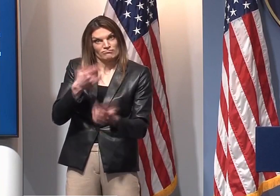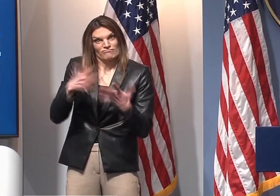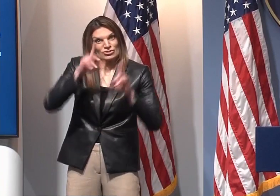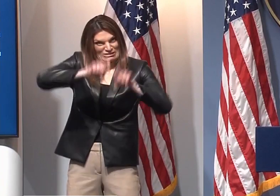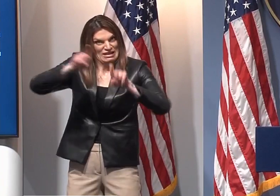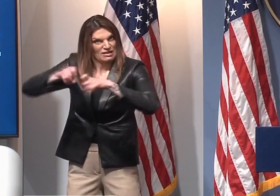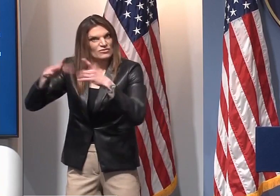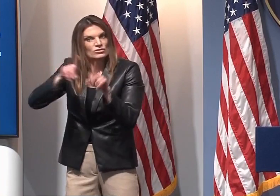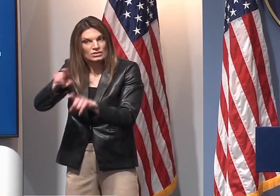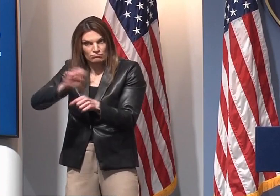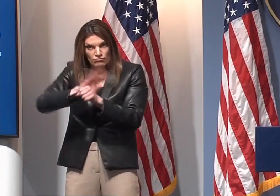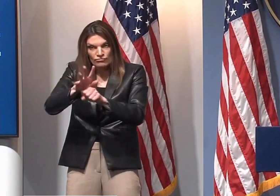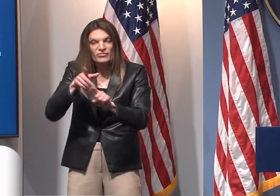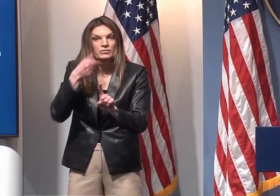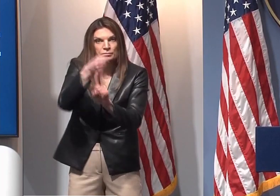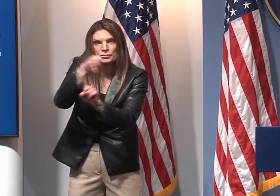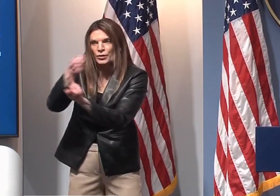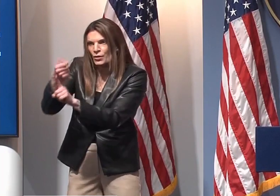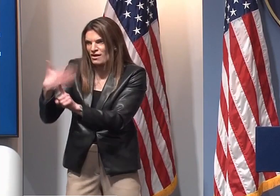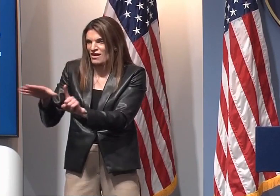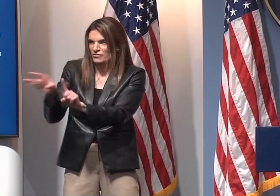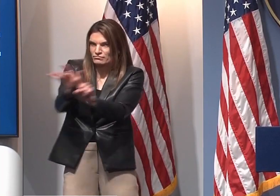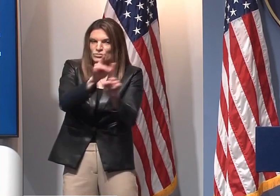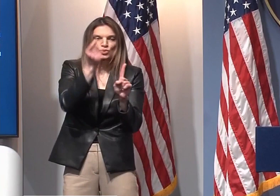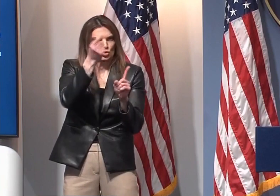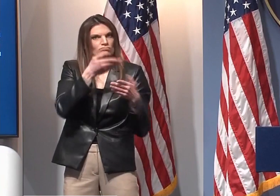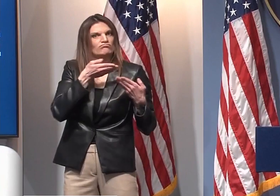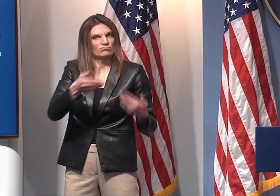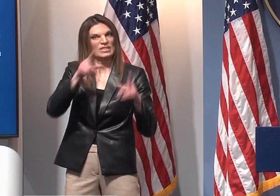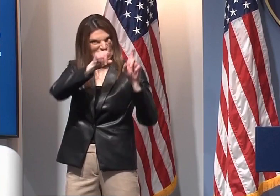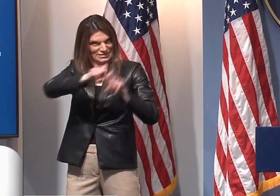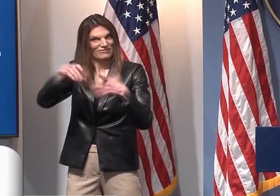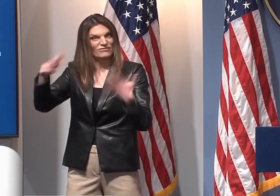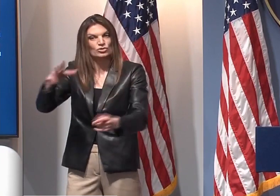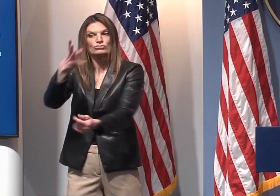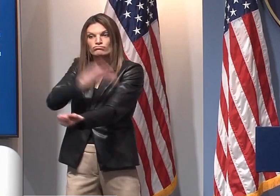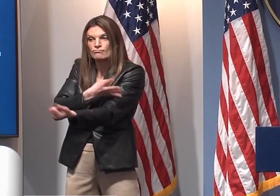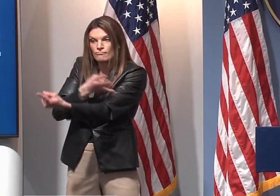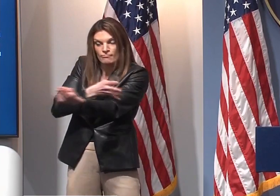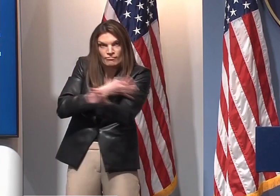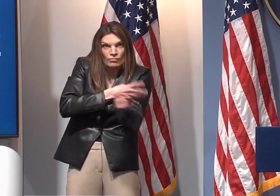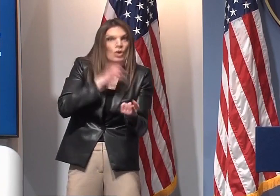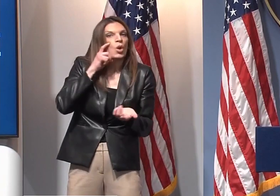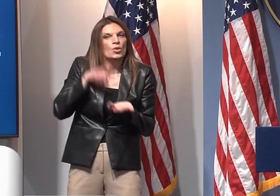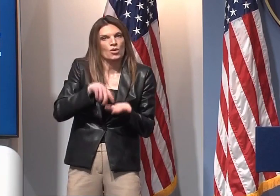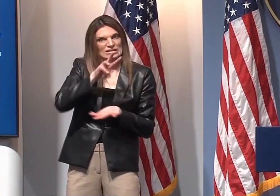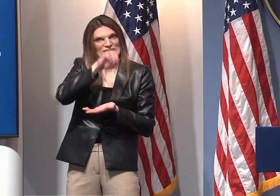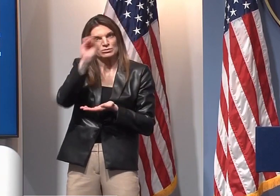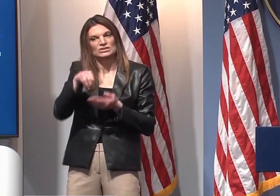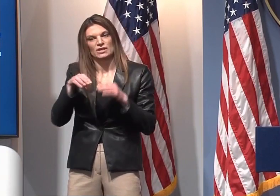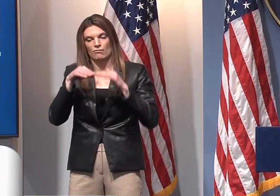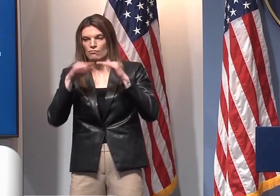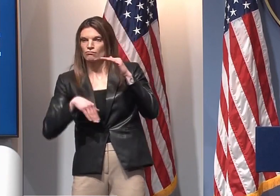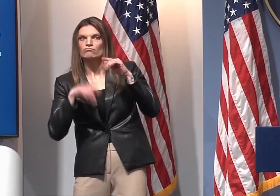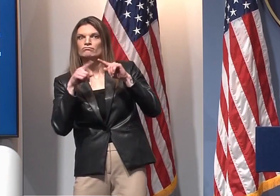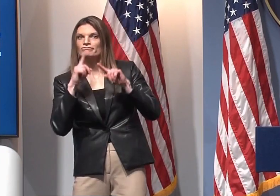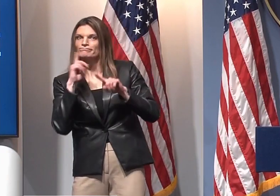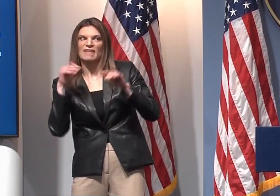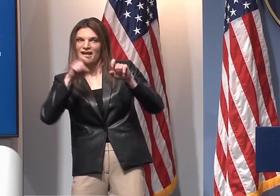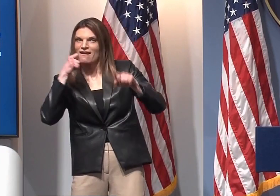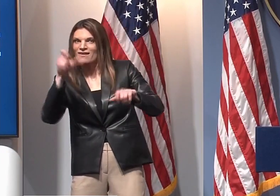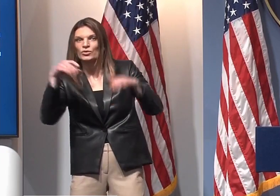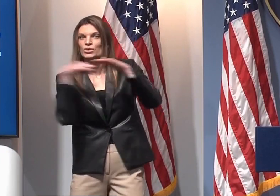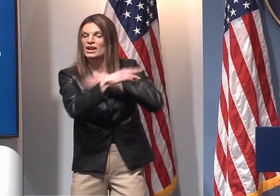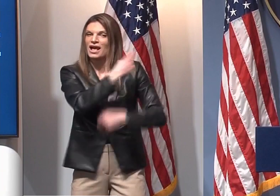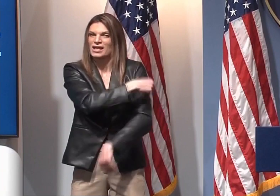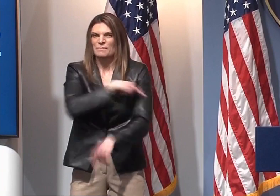or death in high-risk patients treated with these monoclonal antibodies. To date, over 6,600 patients have